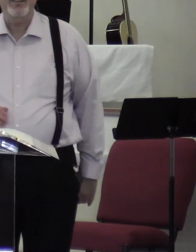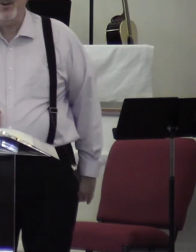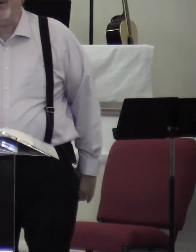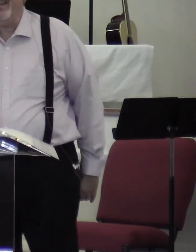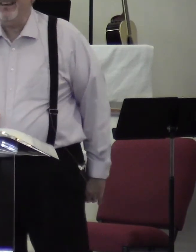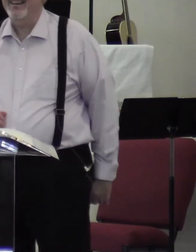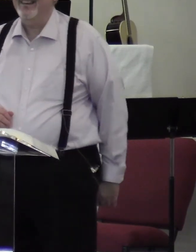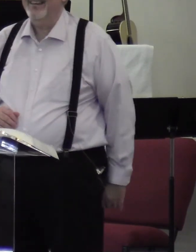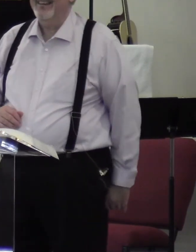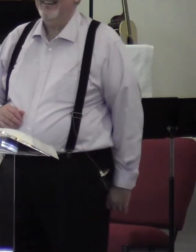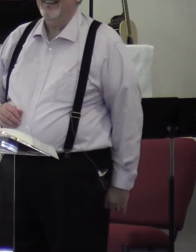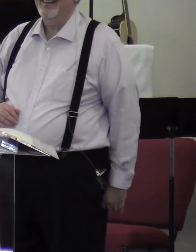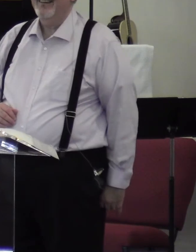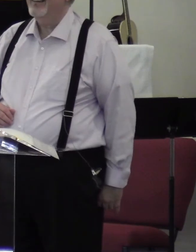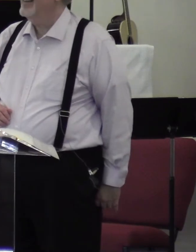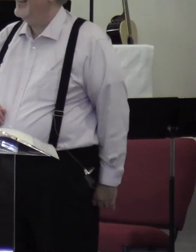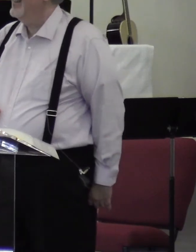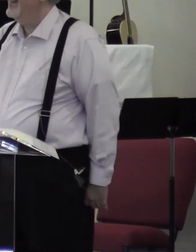What'd you do with it?